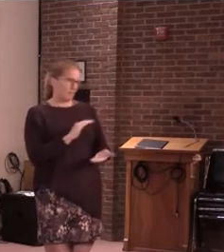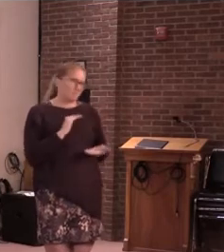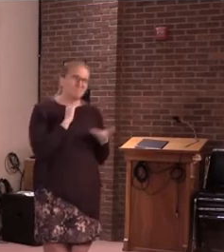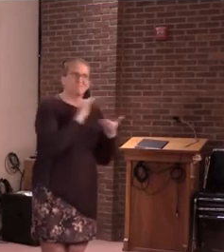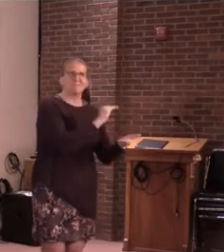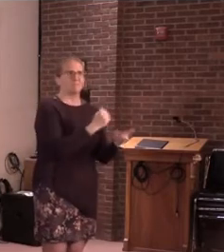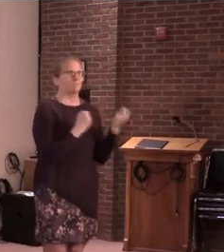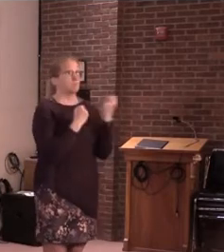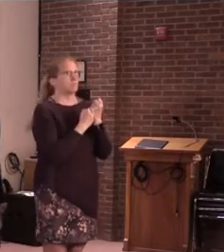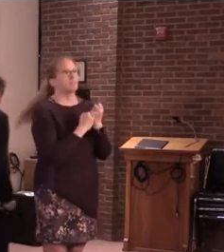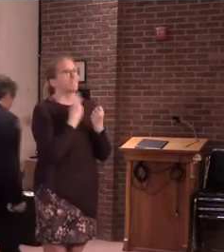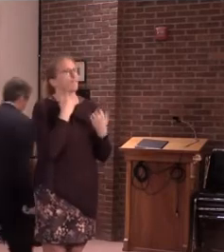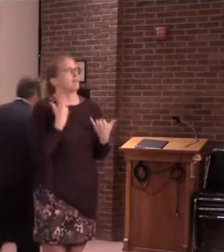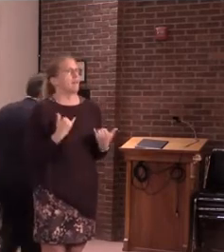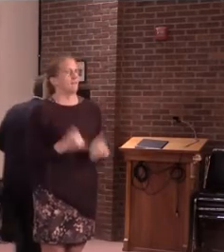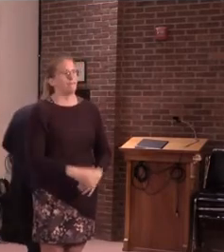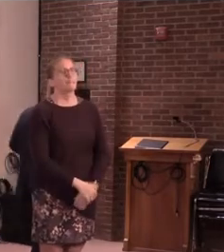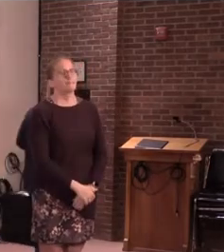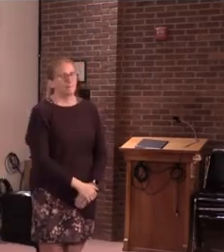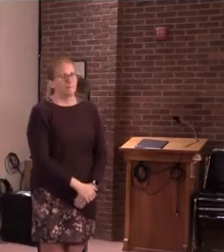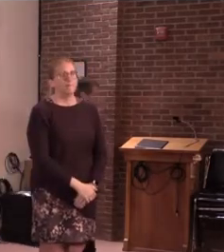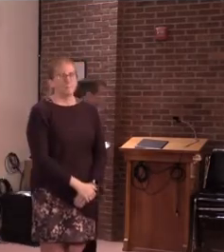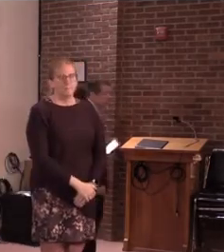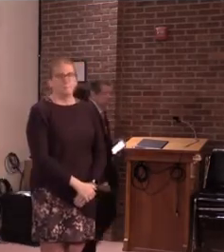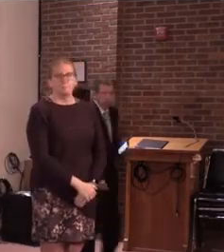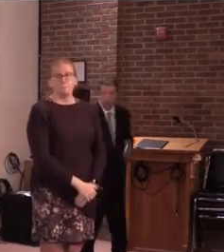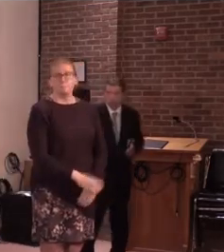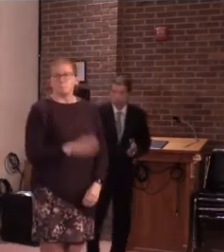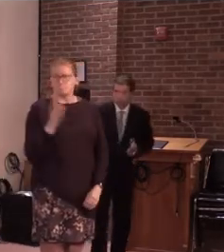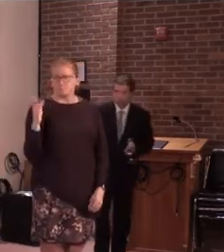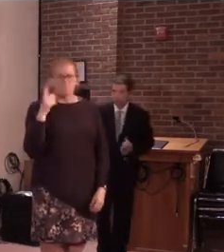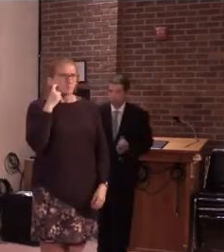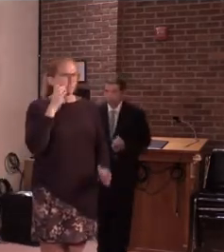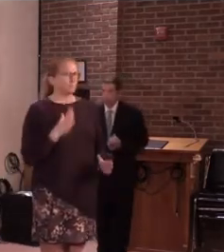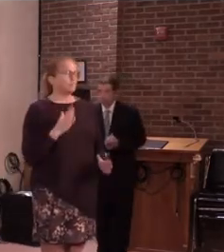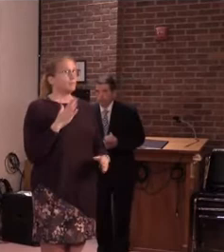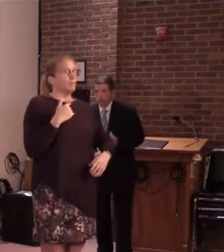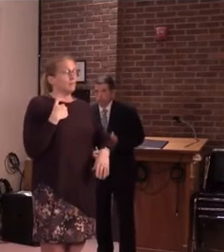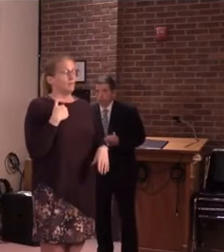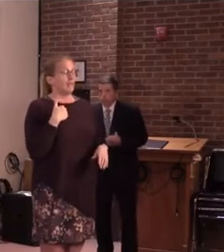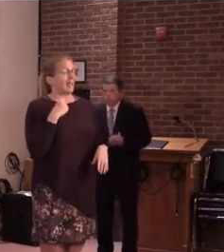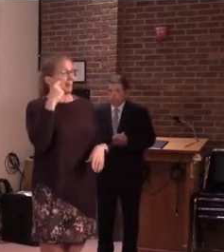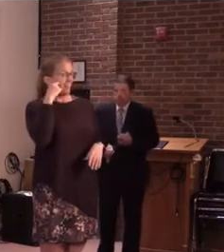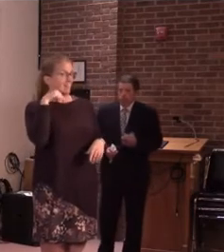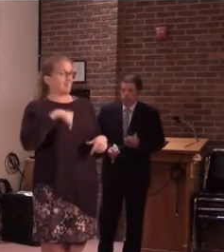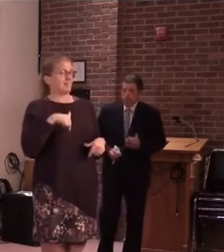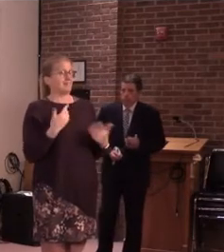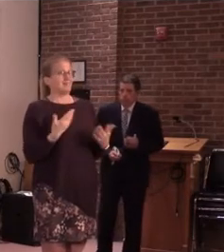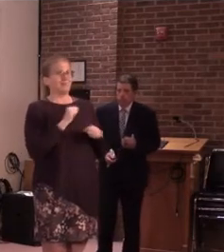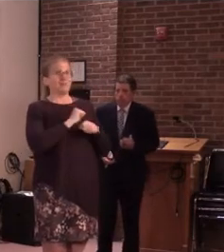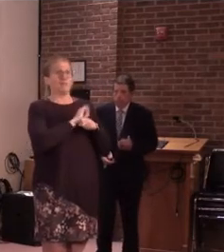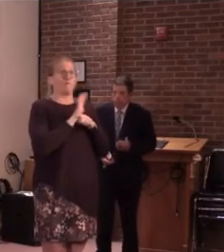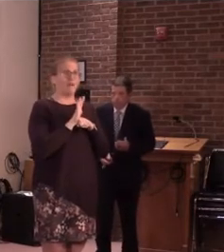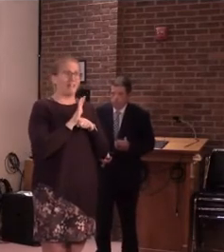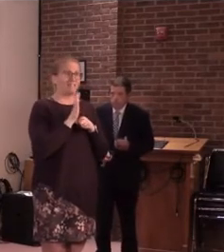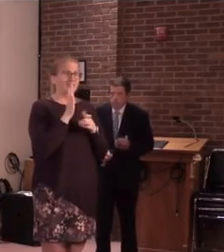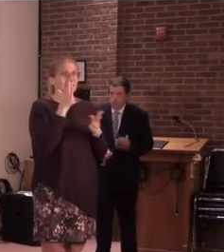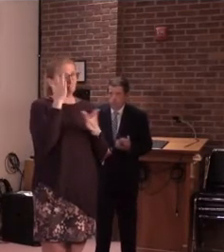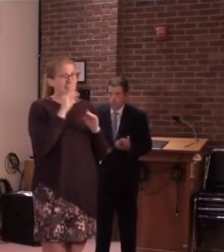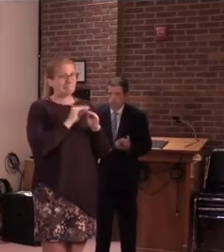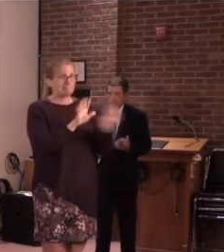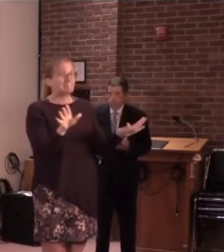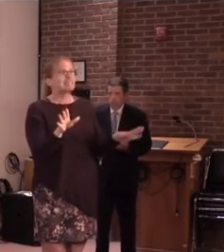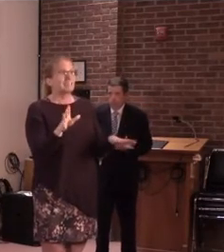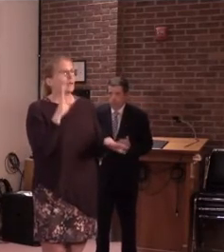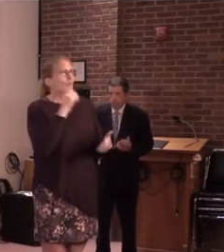All right, thank you very much. Again, as a reminder, I believe this pandemic will teach us, instruct us that we have to learn